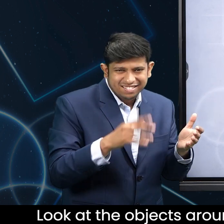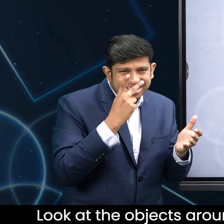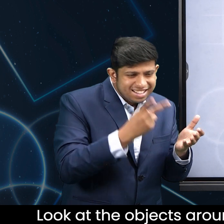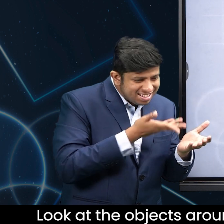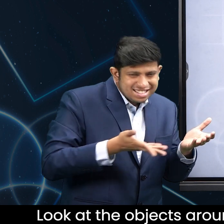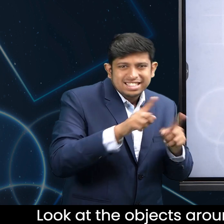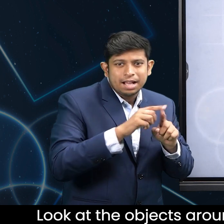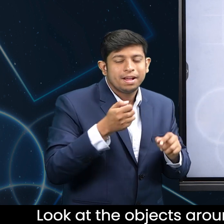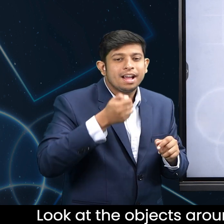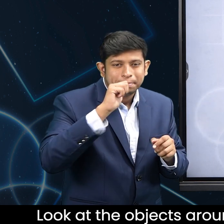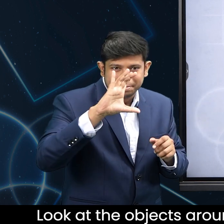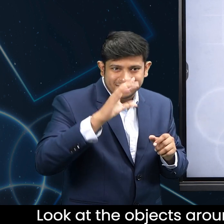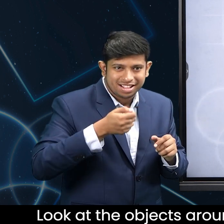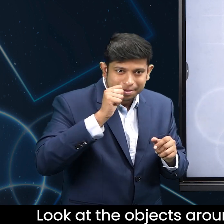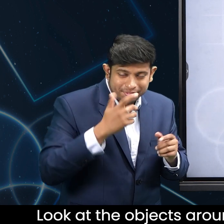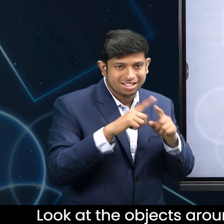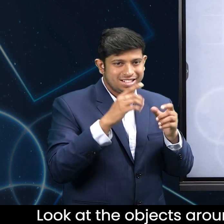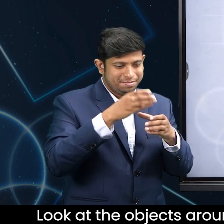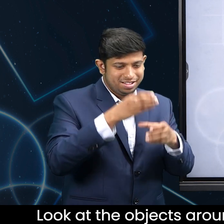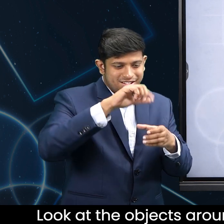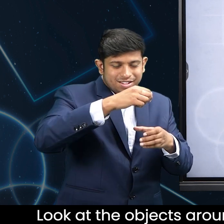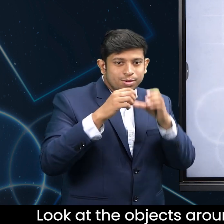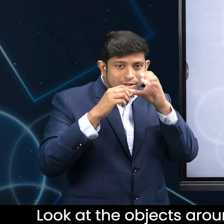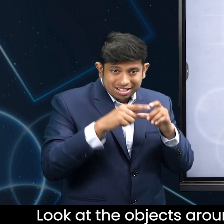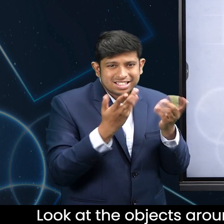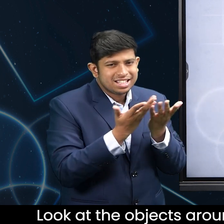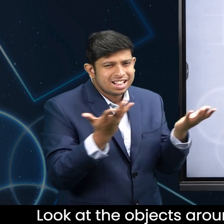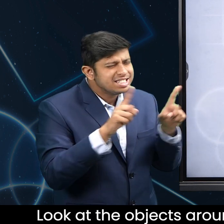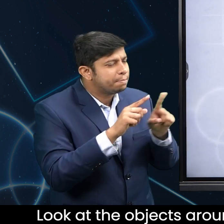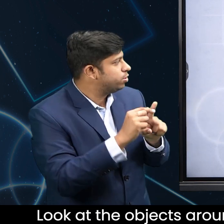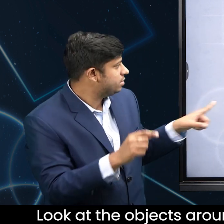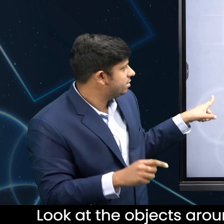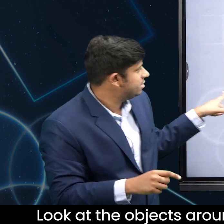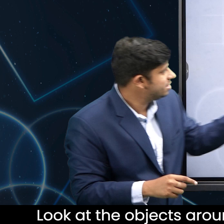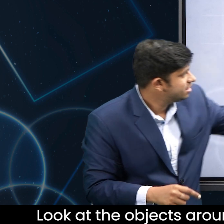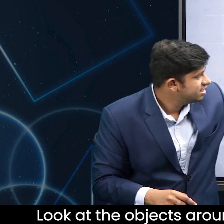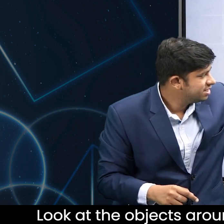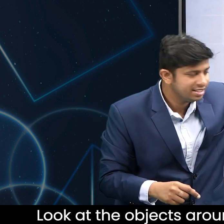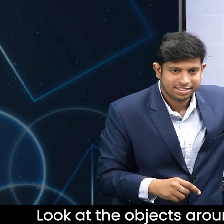Look at the objects around you, cups, cans and even some containers.